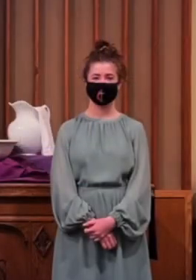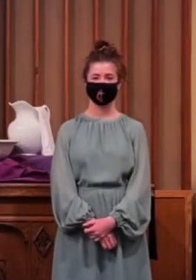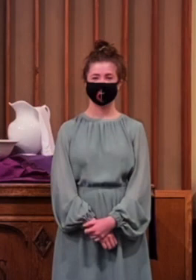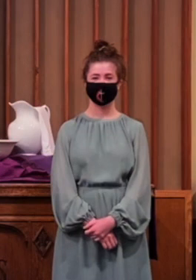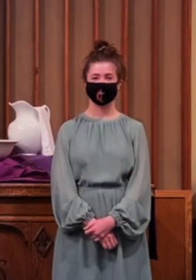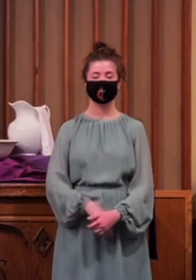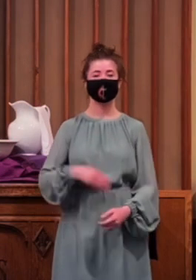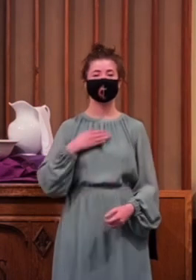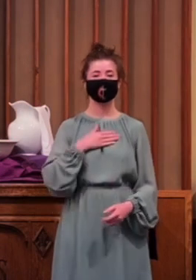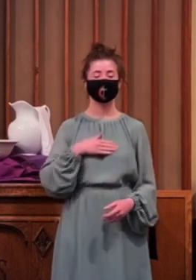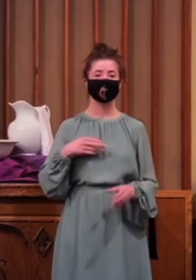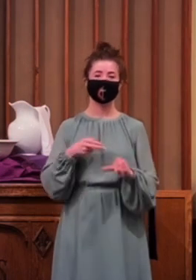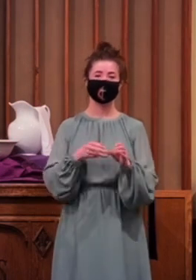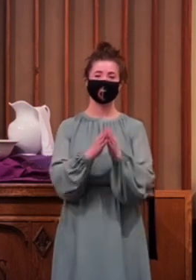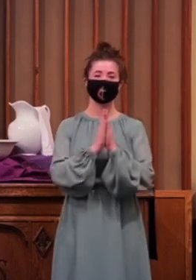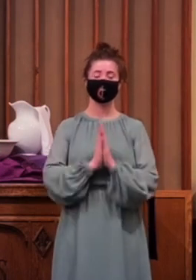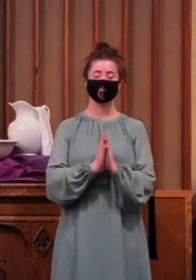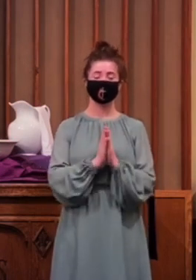come. Will you please join me in prayer?